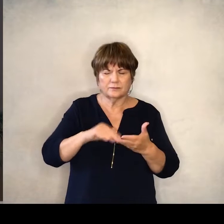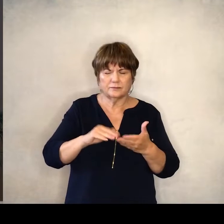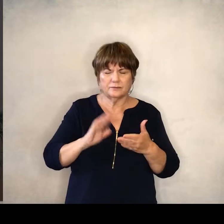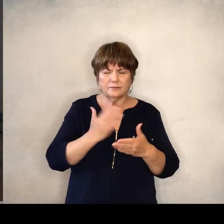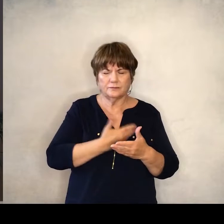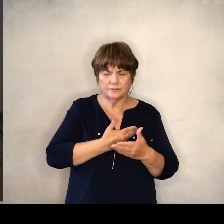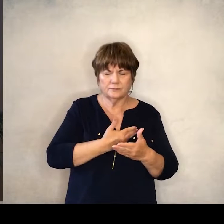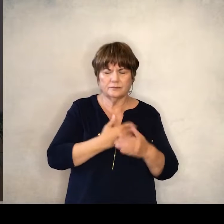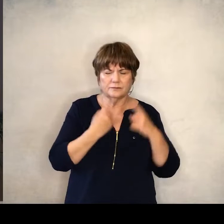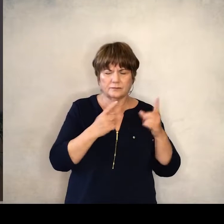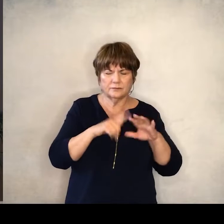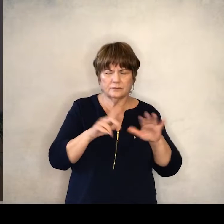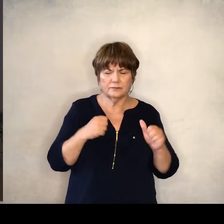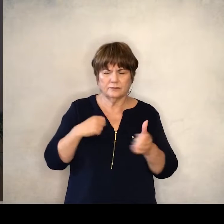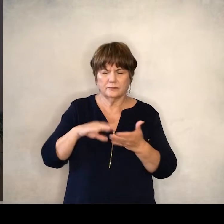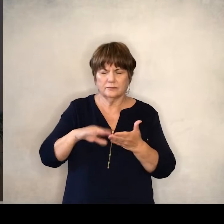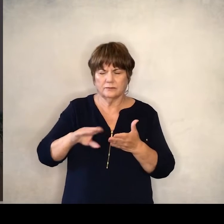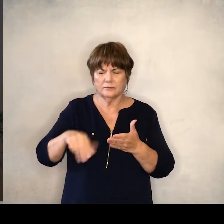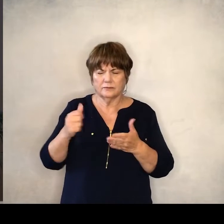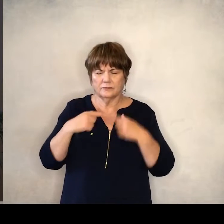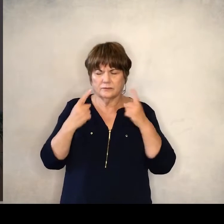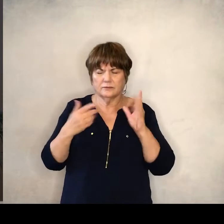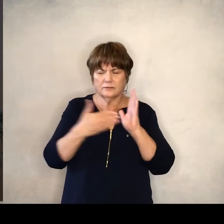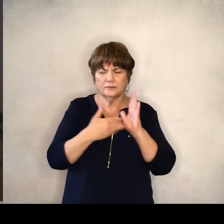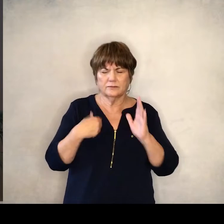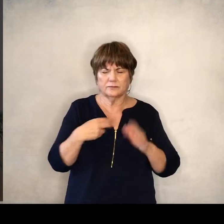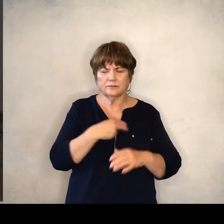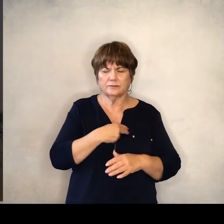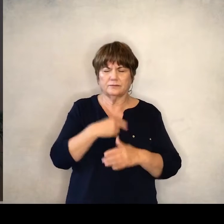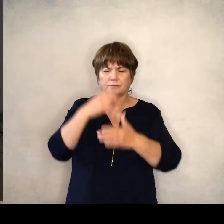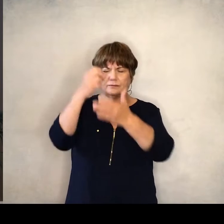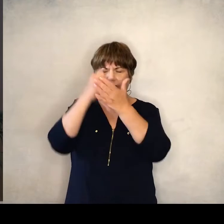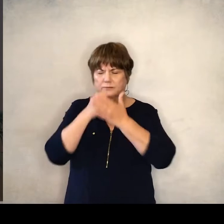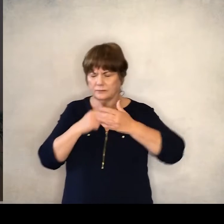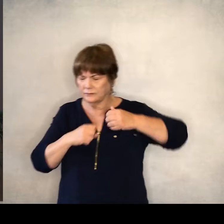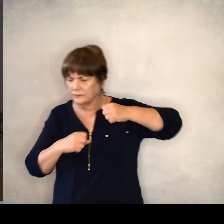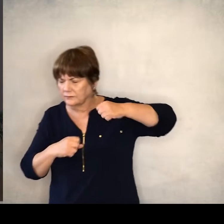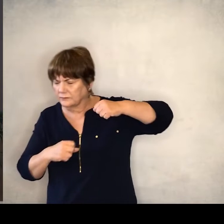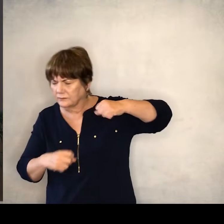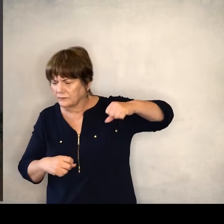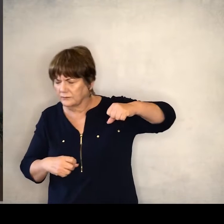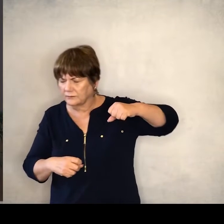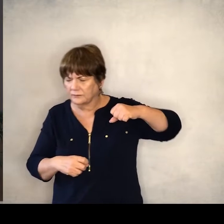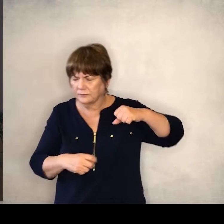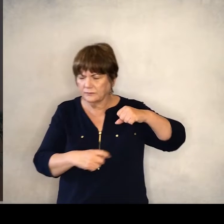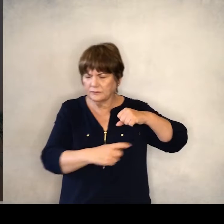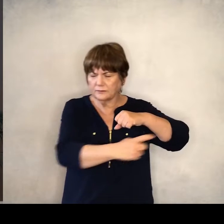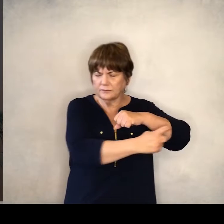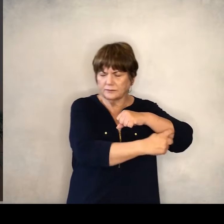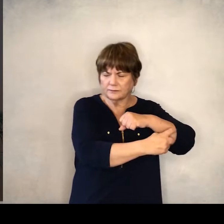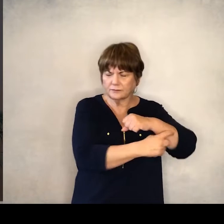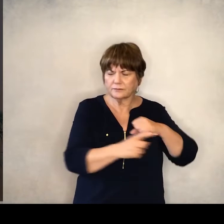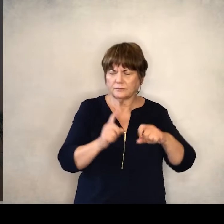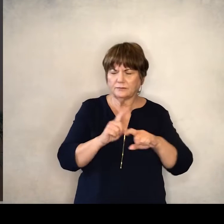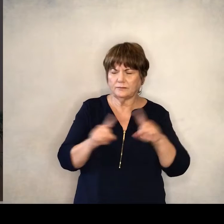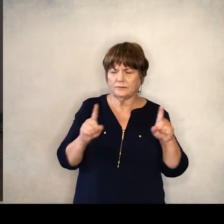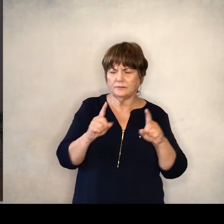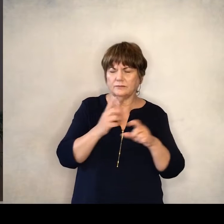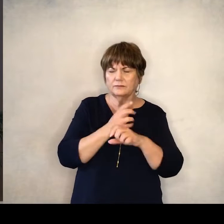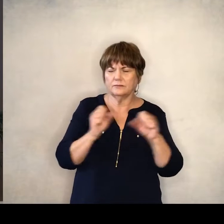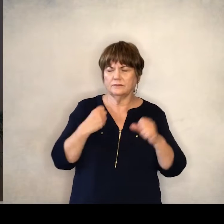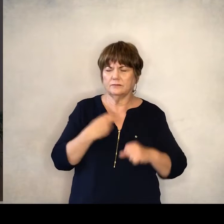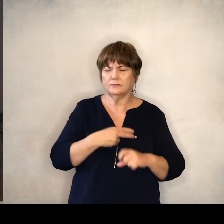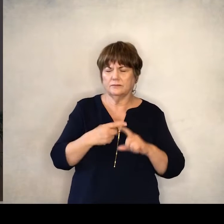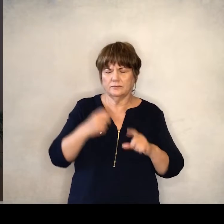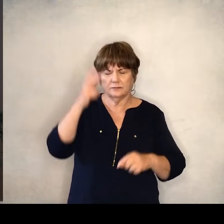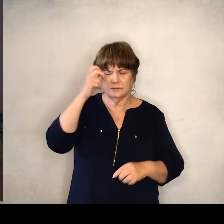debts as we forgive our debtors. And lead us not into temptation, but deliver us from evil. For thine